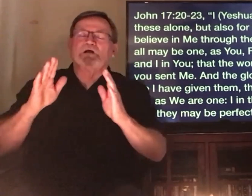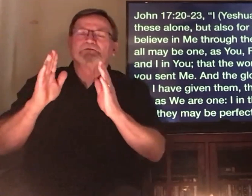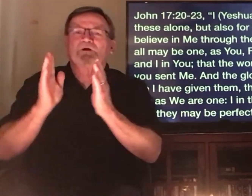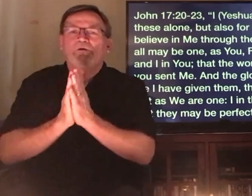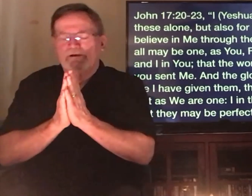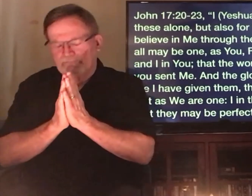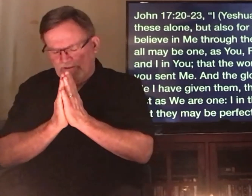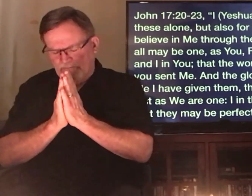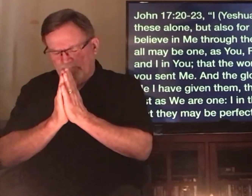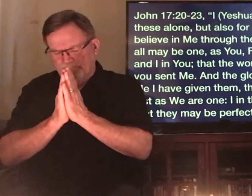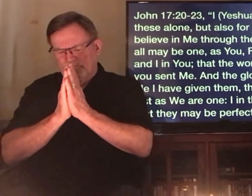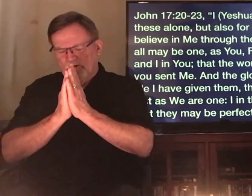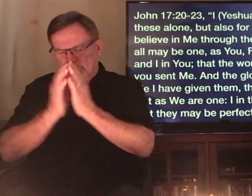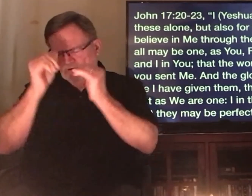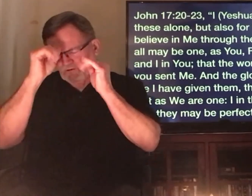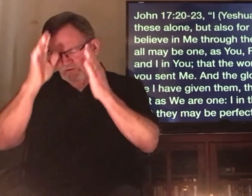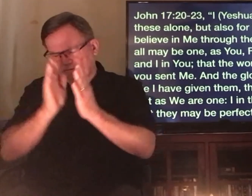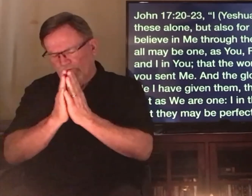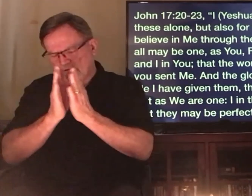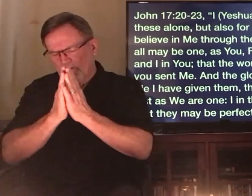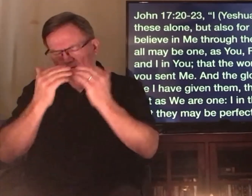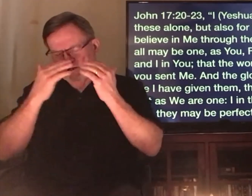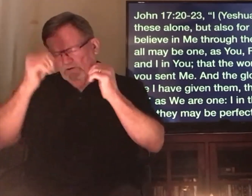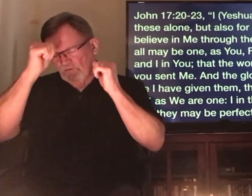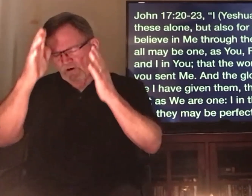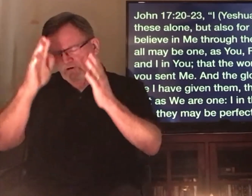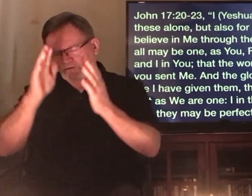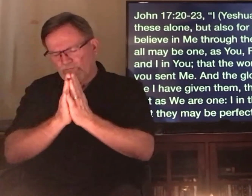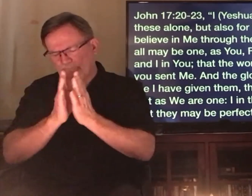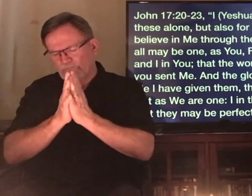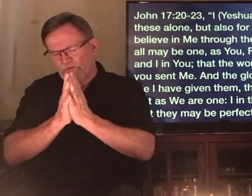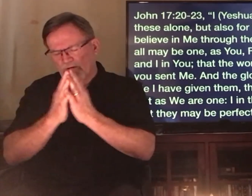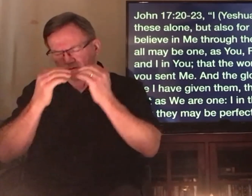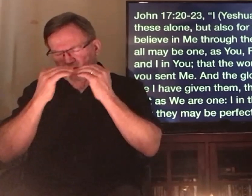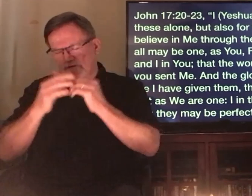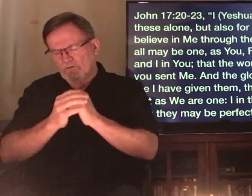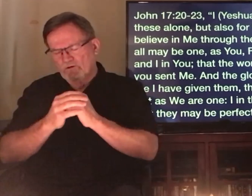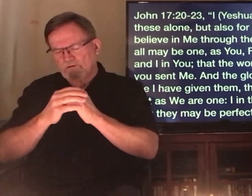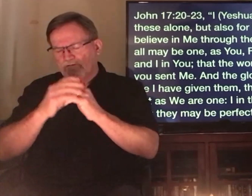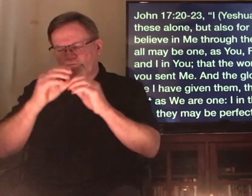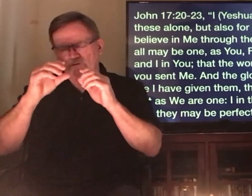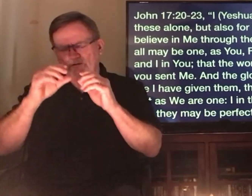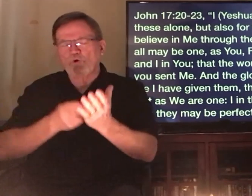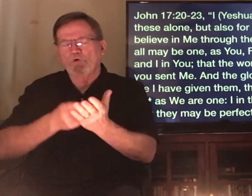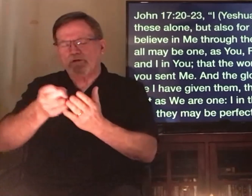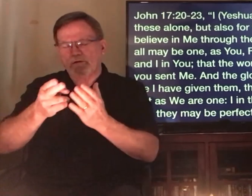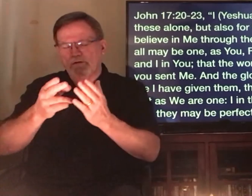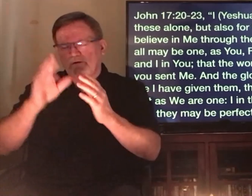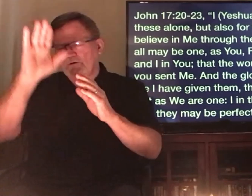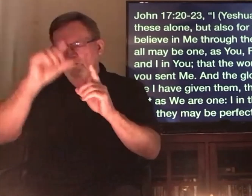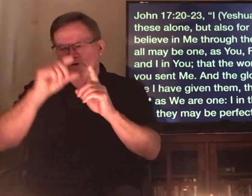come. Alone will suffer. And no encouragement, no hope, but alone.